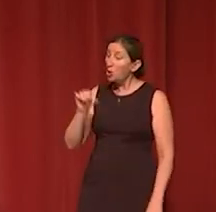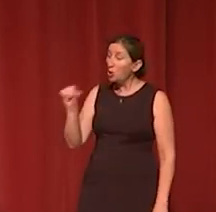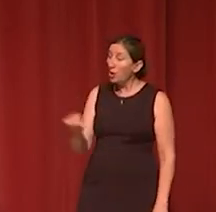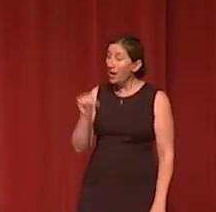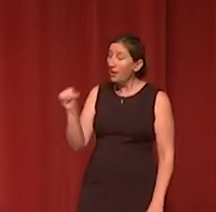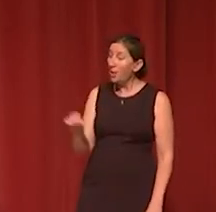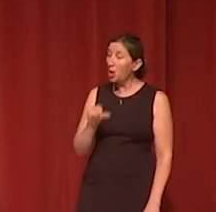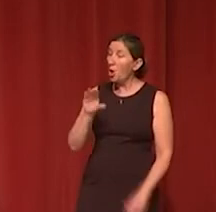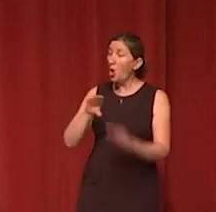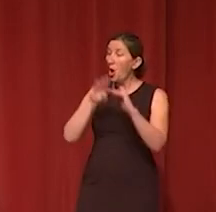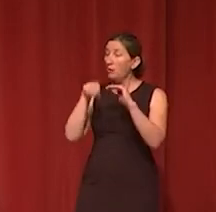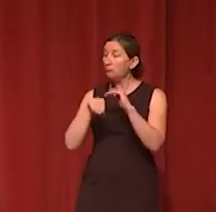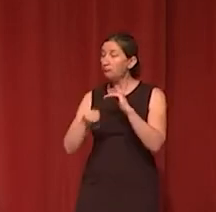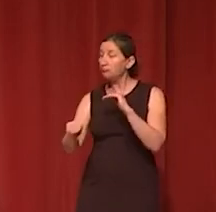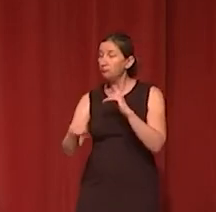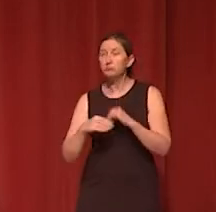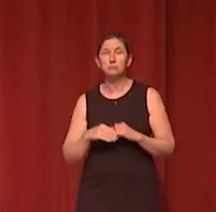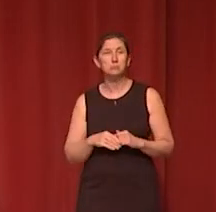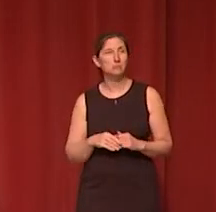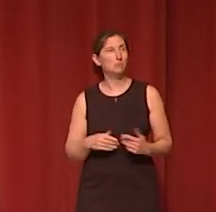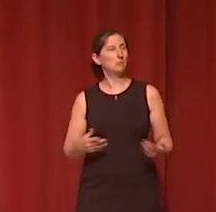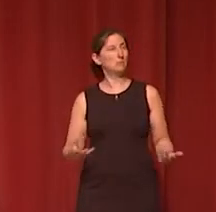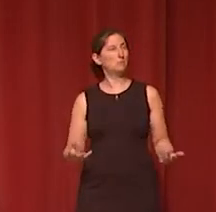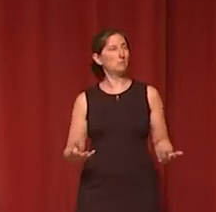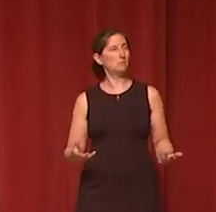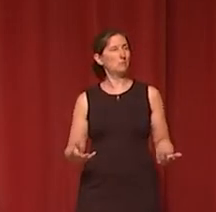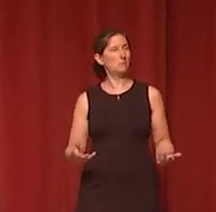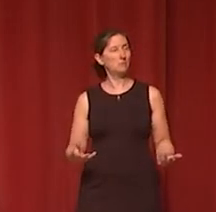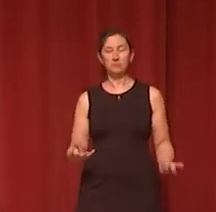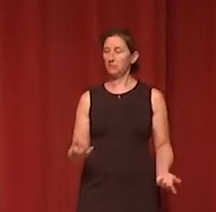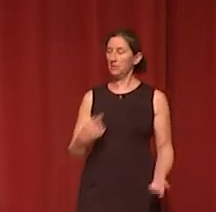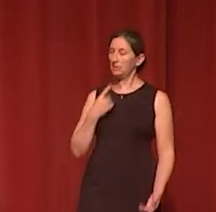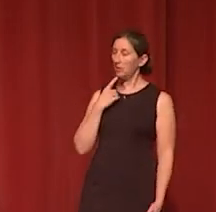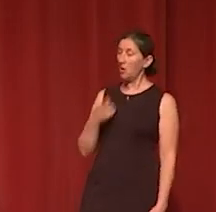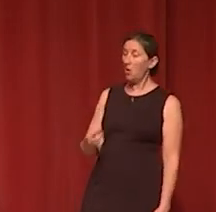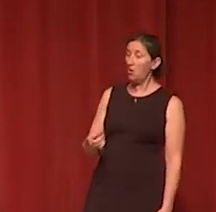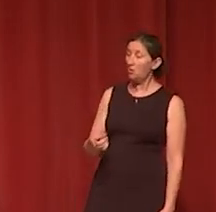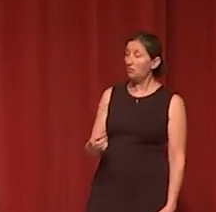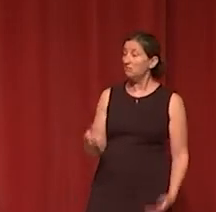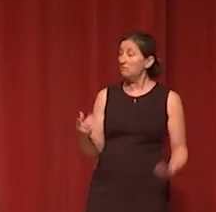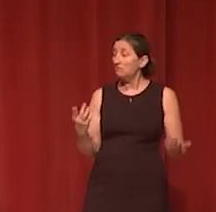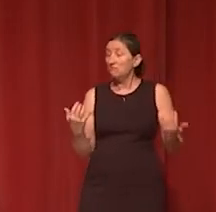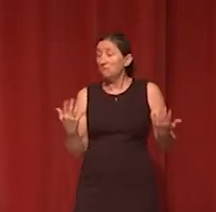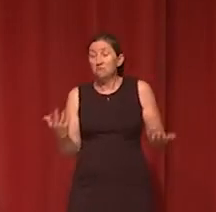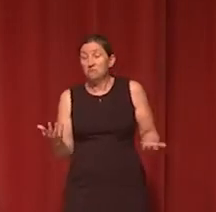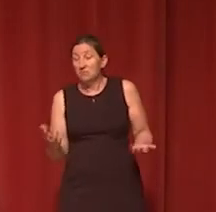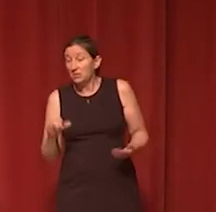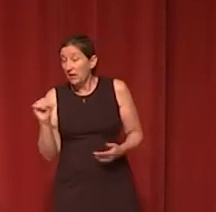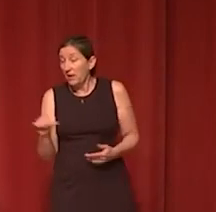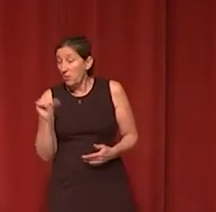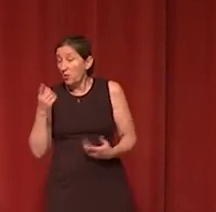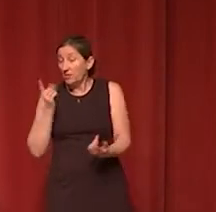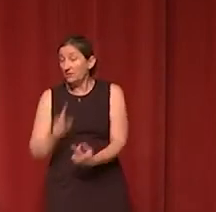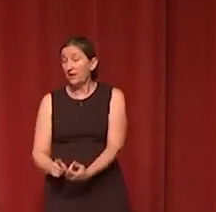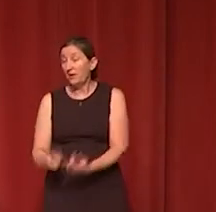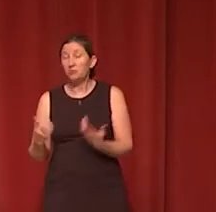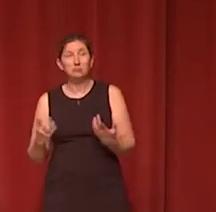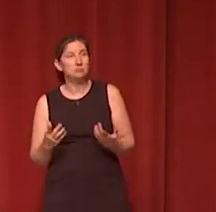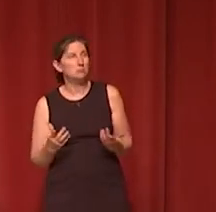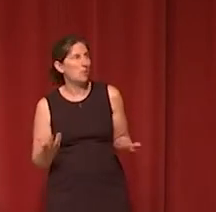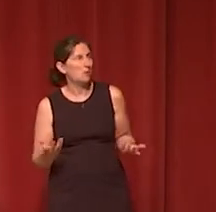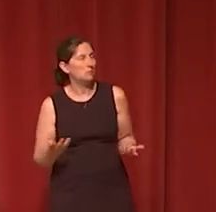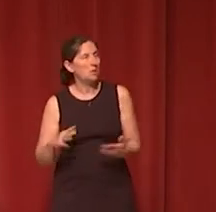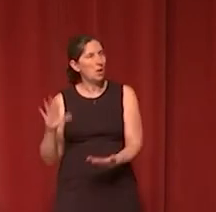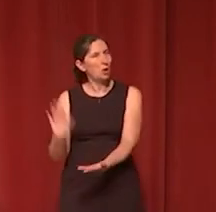they were going to try out for a trial at that point, they'd say you're not eligible because you don't have enough amyloid in your brain. So again, the amyloid's been reduced to a point